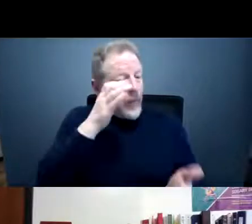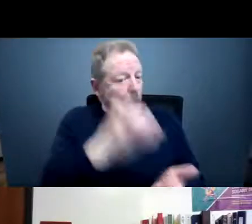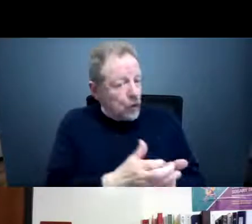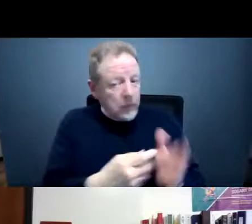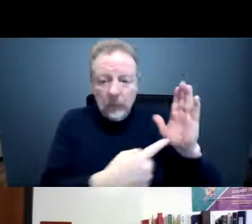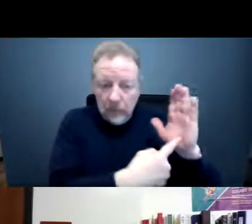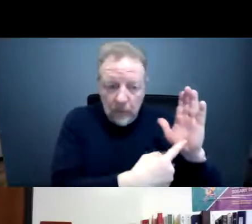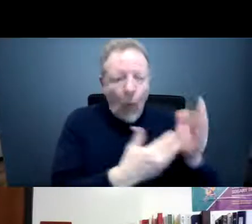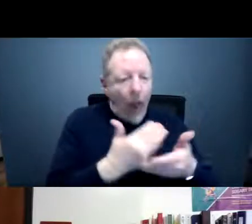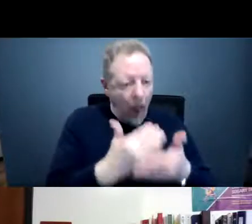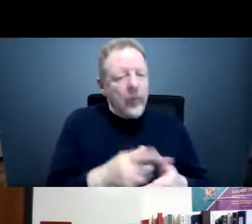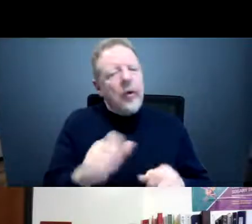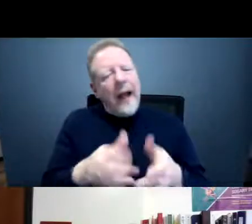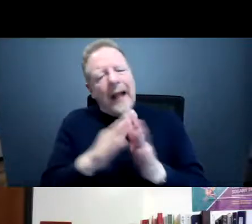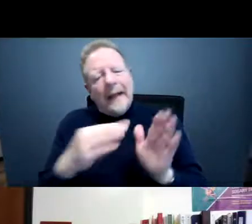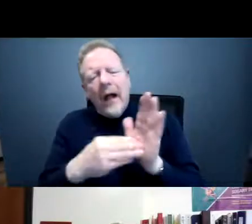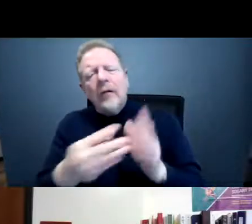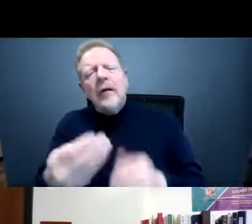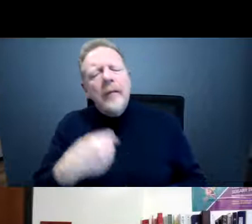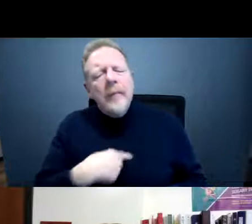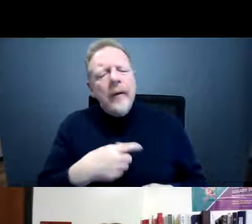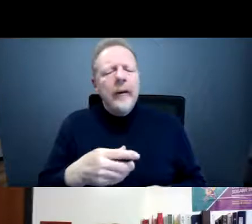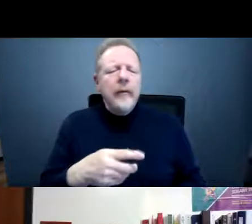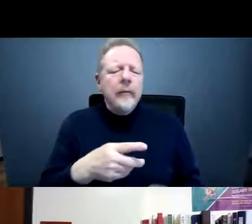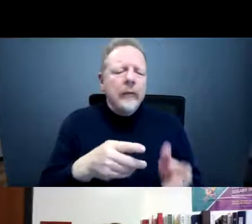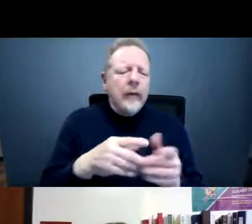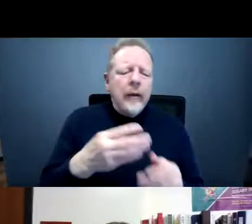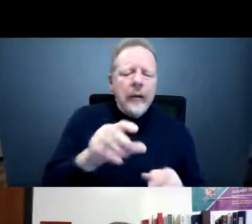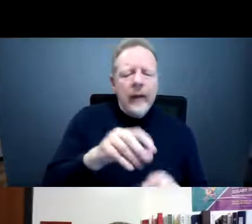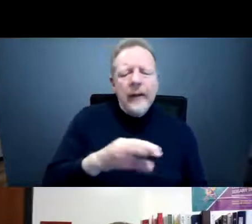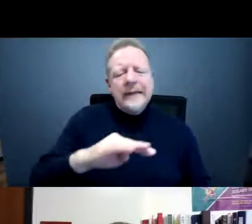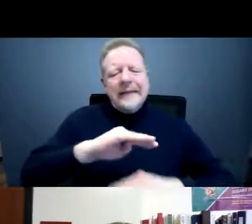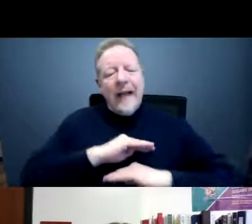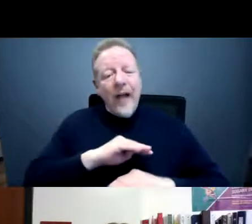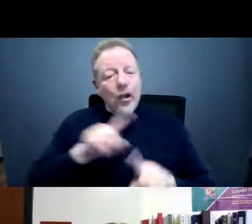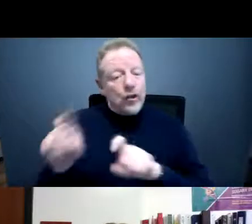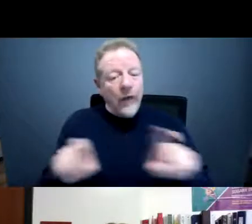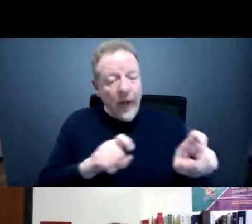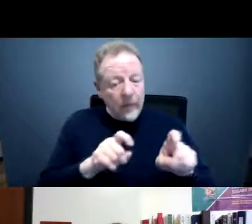them that they could ask the doctor to give them a patient satisfaction survey. And that might raise some eyebrows.